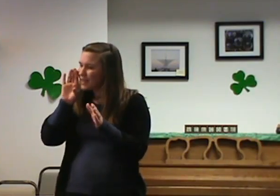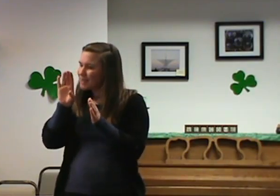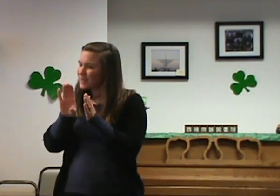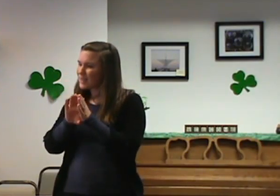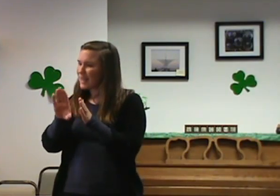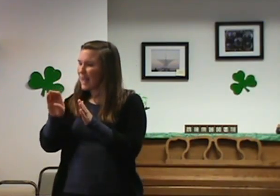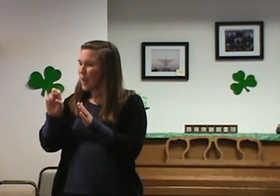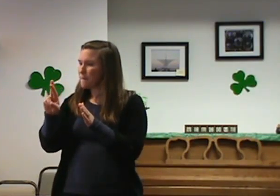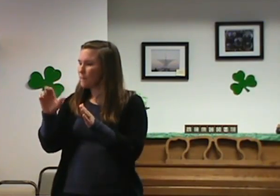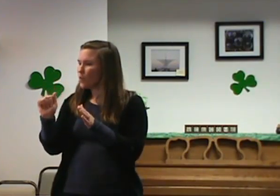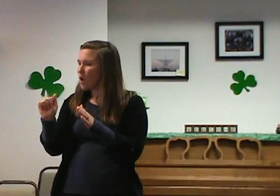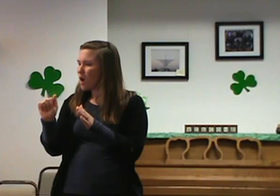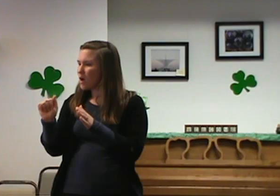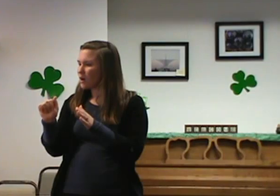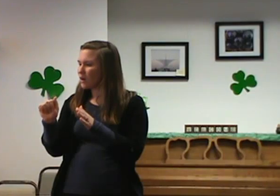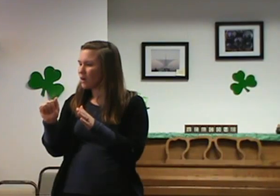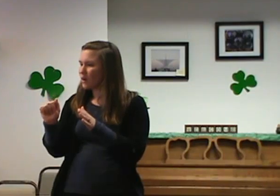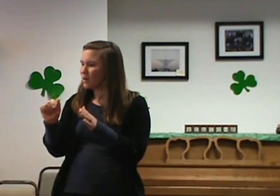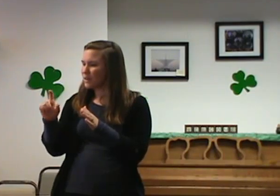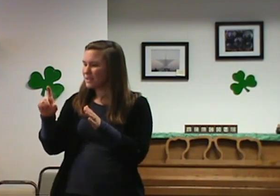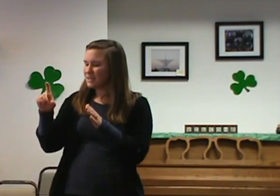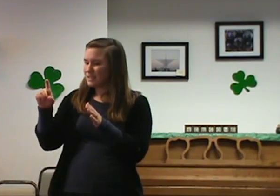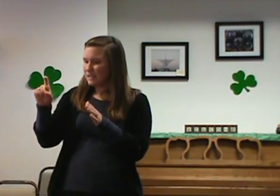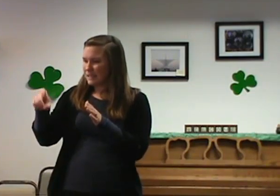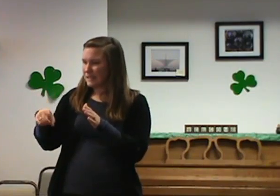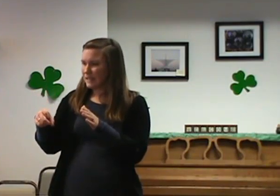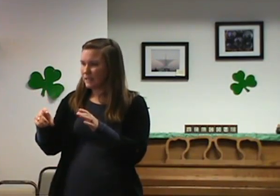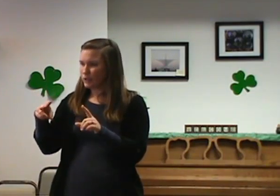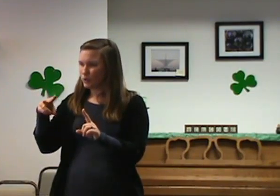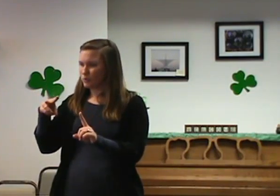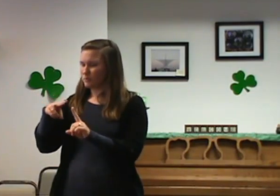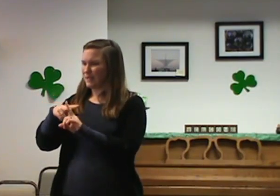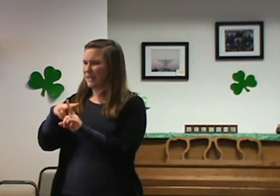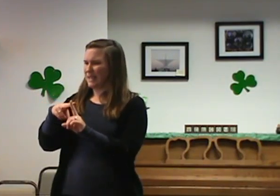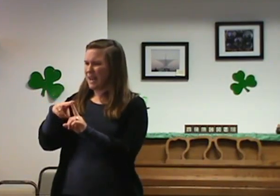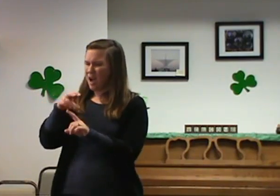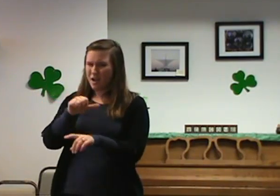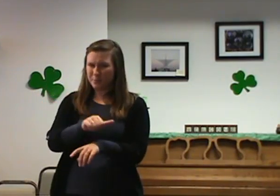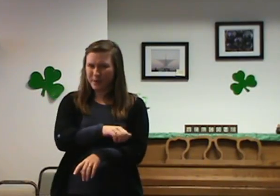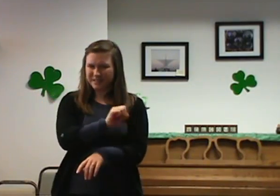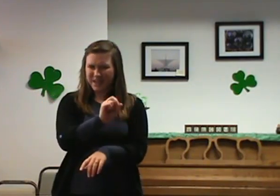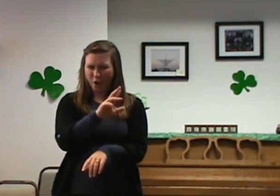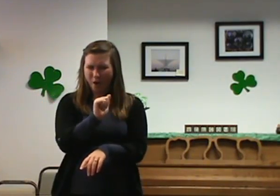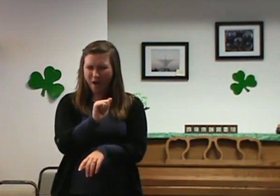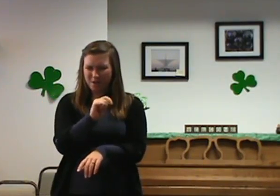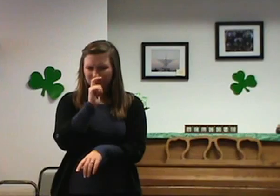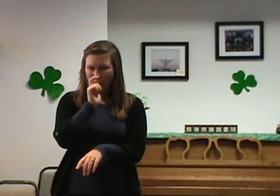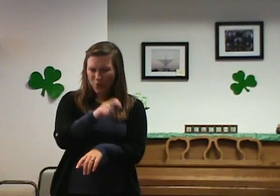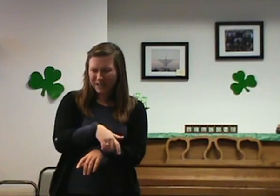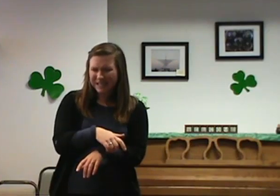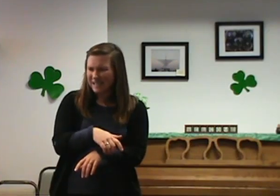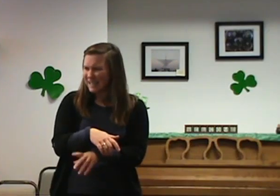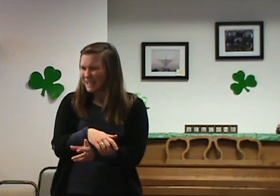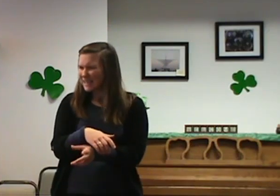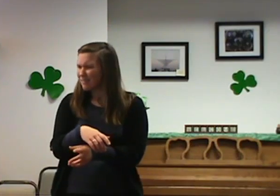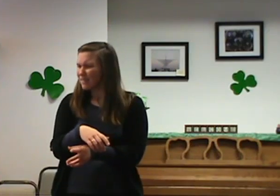Sarah has the option to be independent. How are these different? It's the same camera. It's the same camera, but this